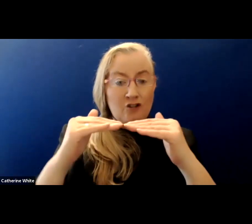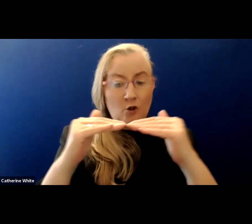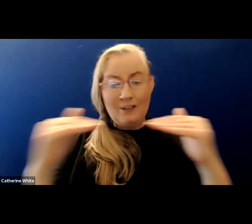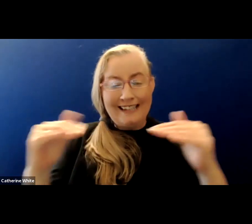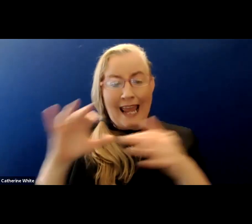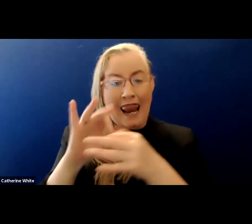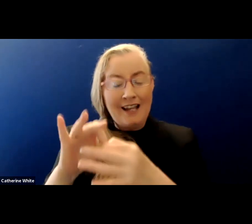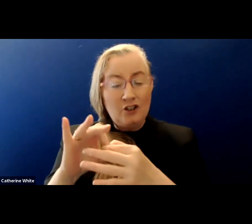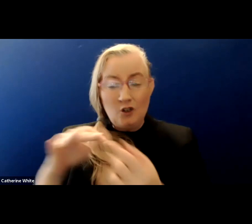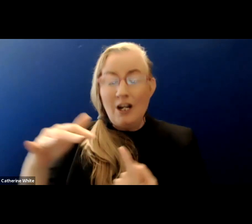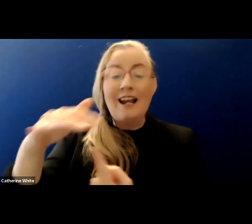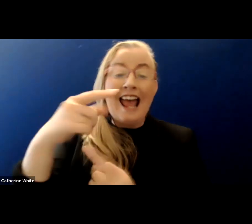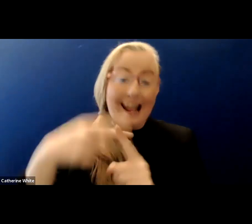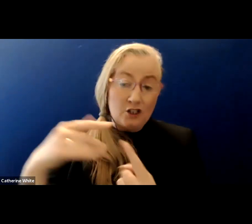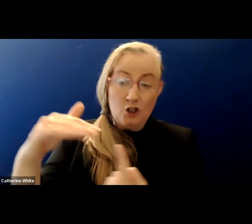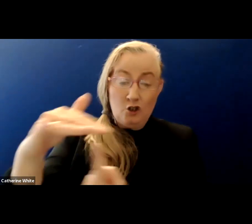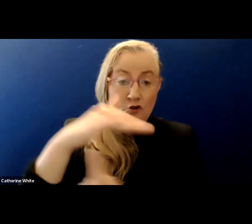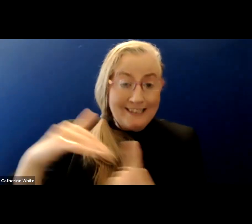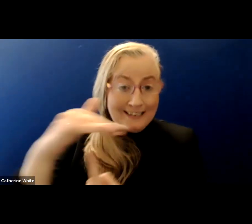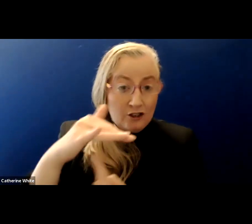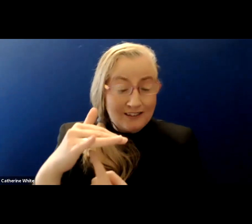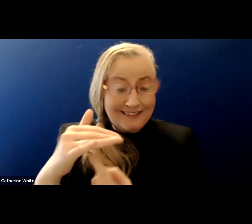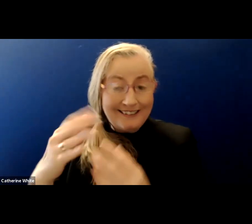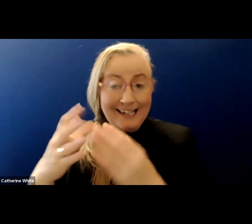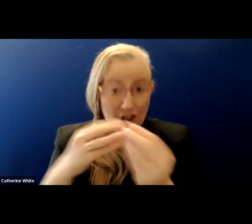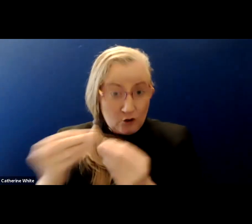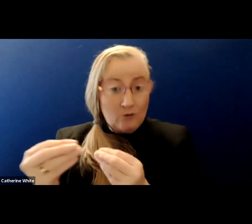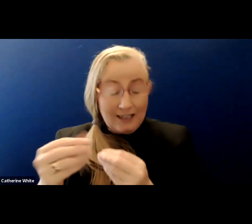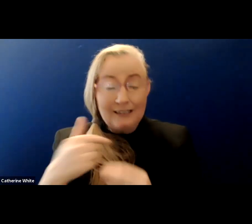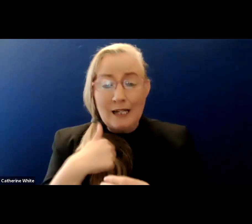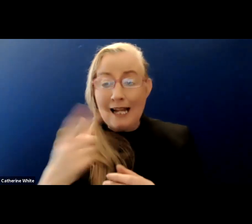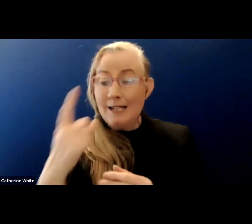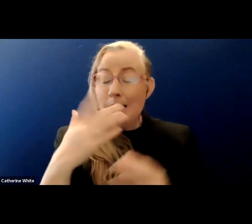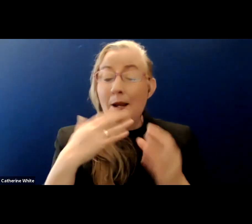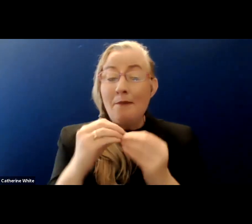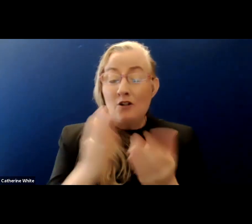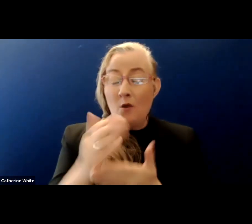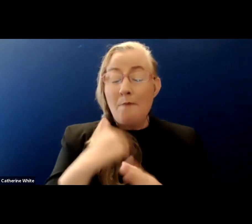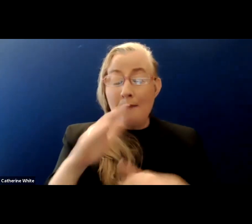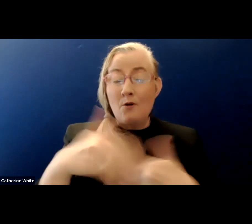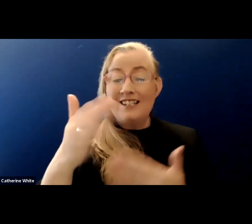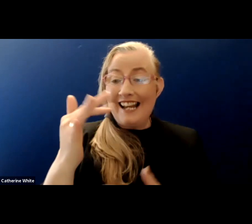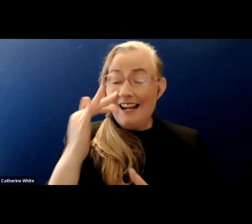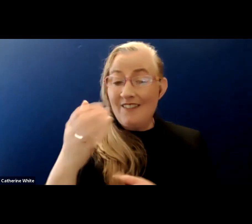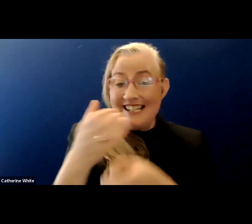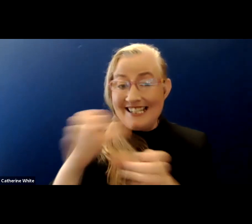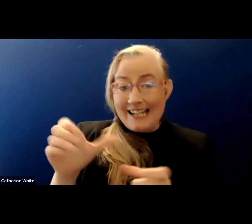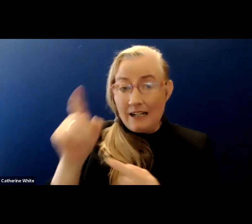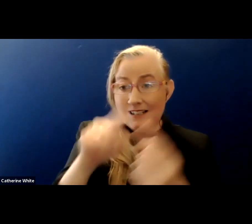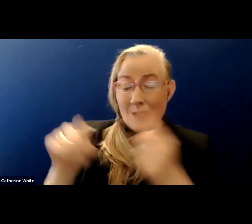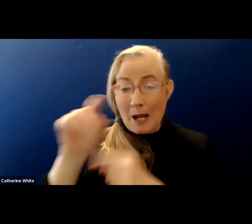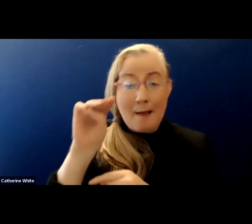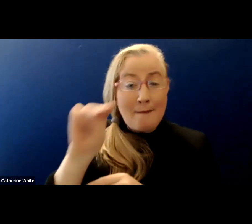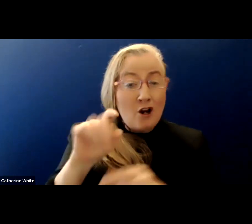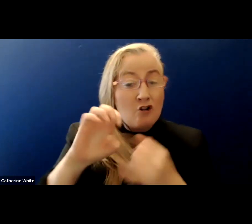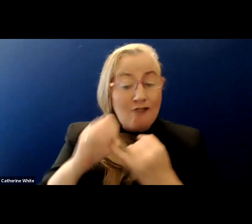the jurisdictional issues. I mentioned in my presentation the question as to whether states might try and